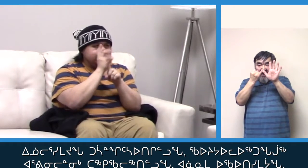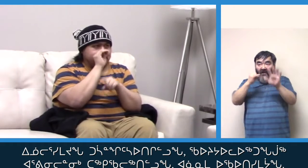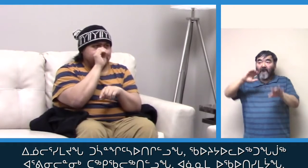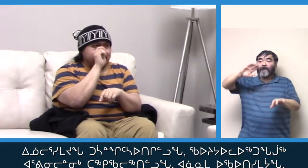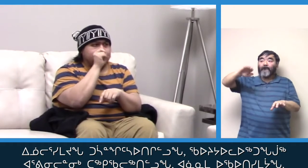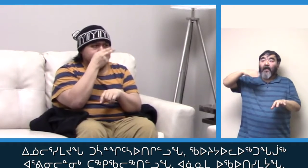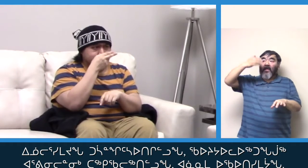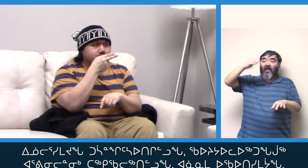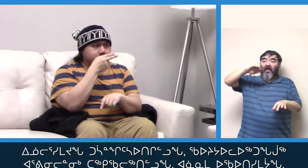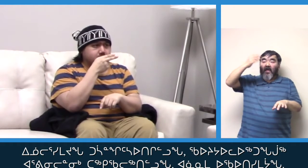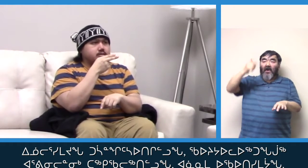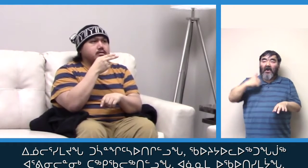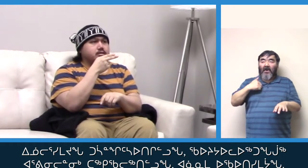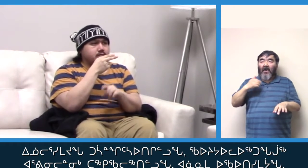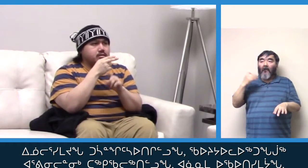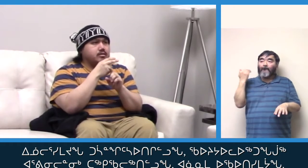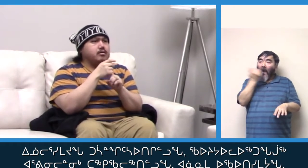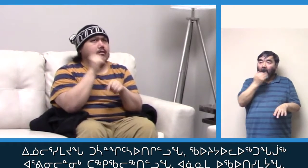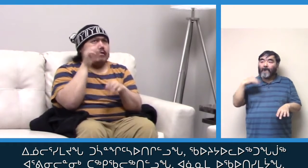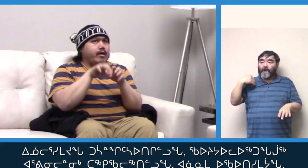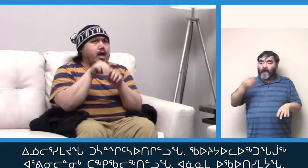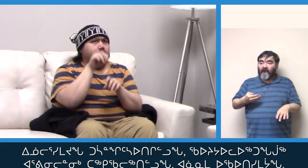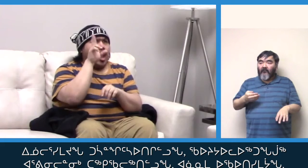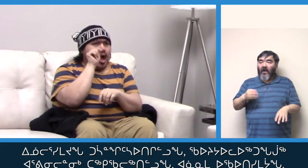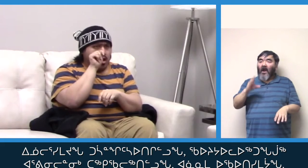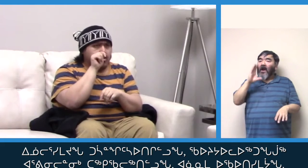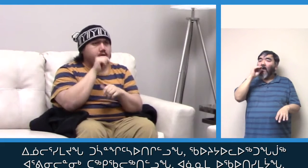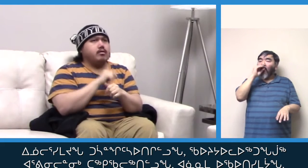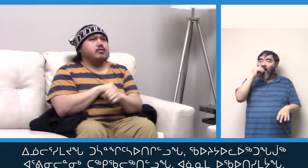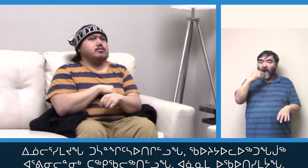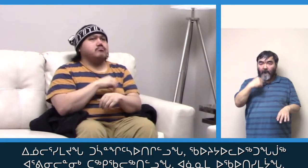deaf. They knew at 6 months, my mom tells me.